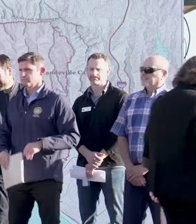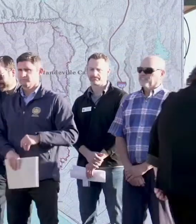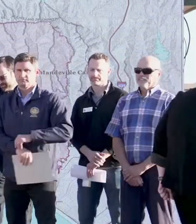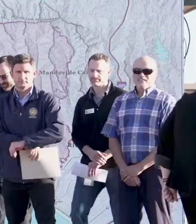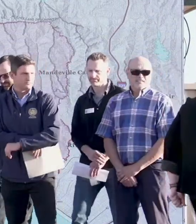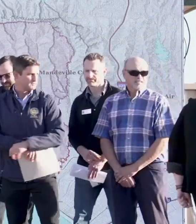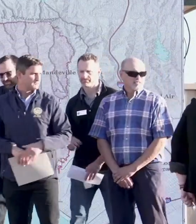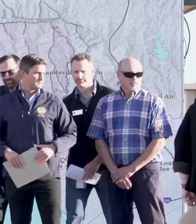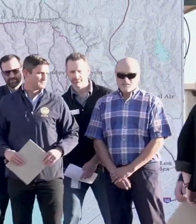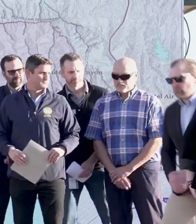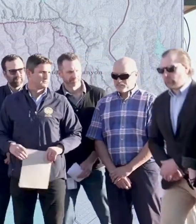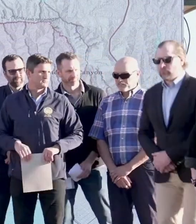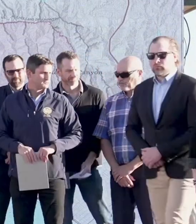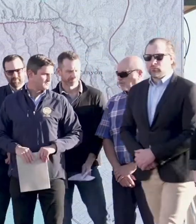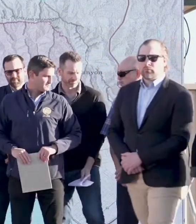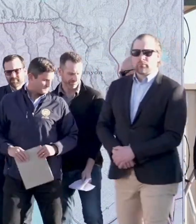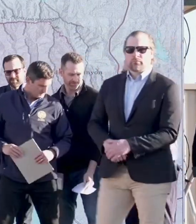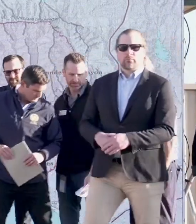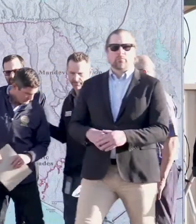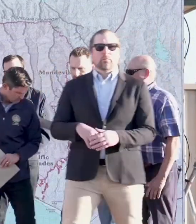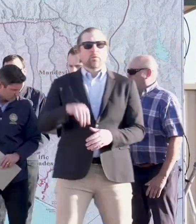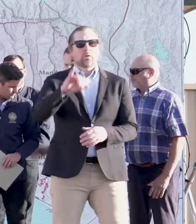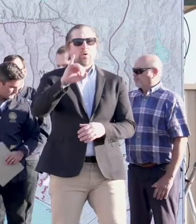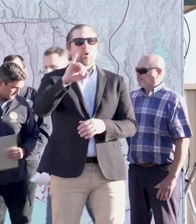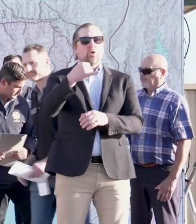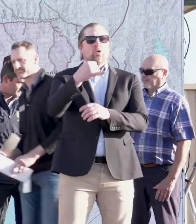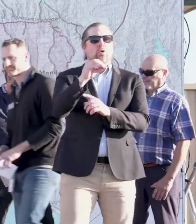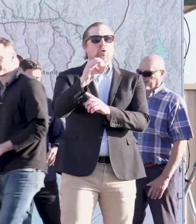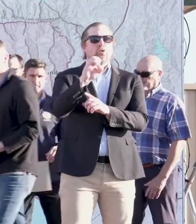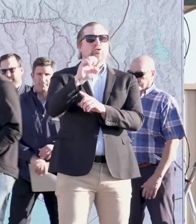Acting City Manager for the City of Malibu, Joseph Toney.